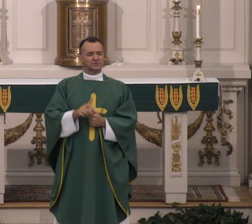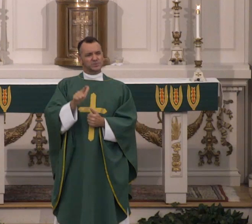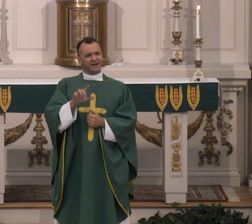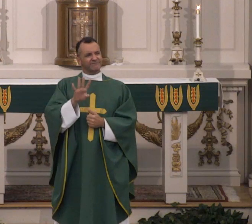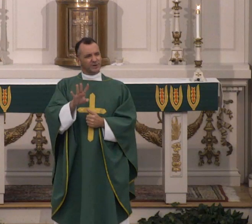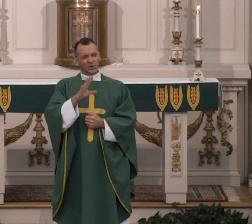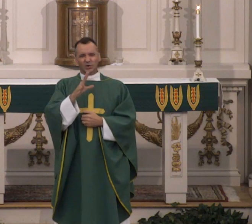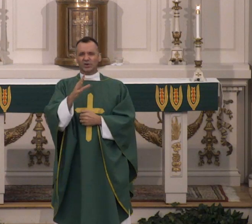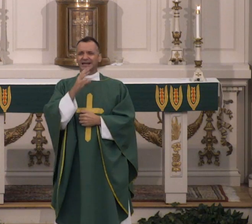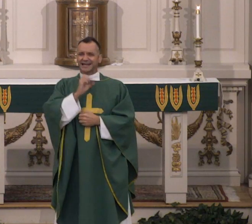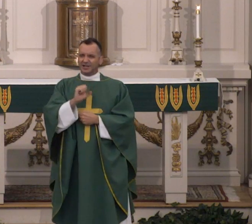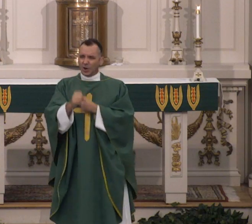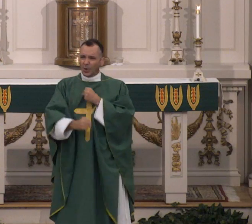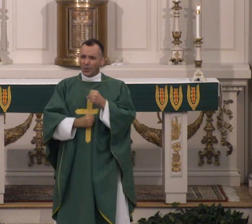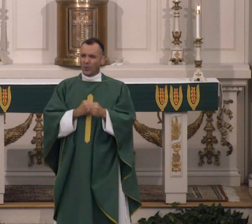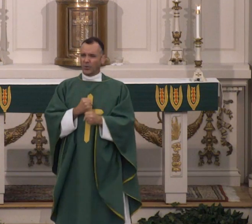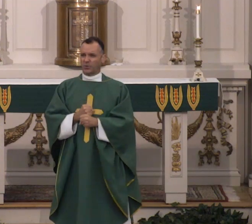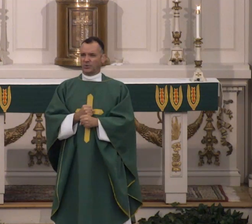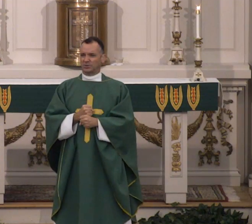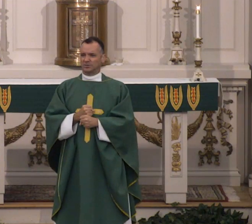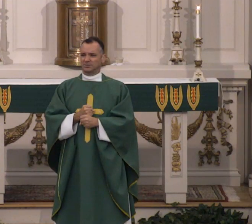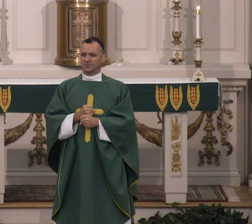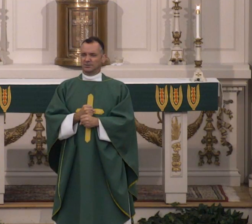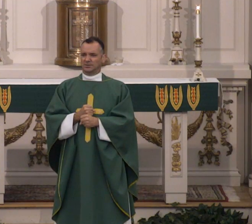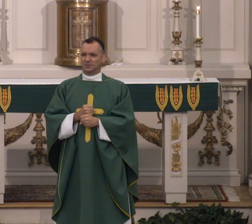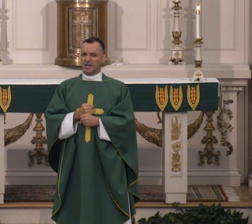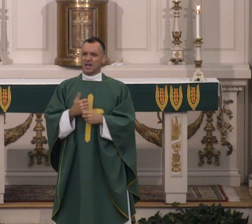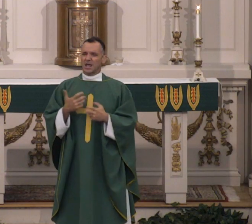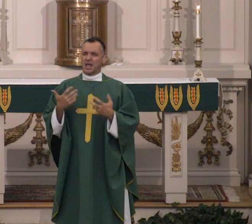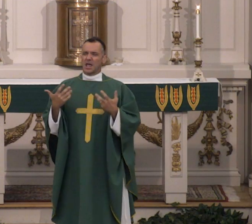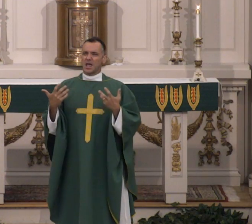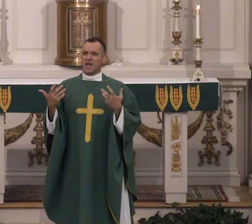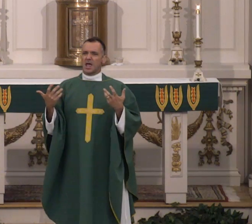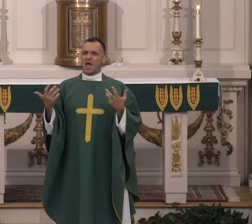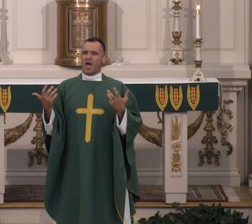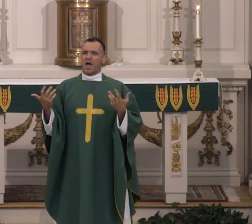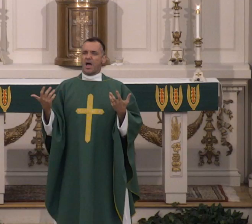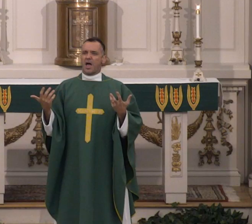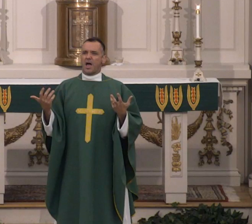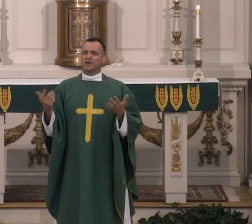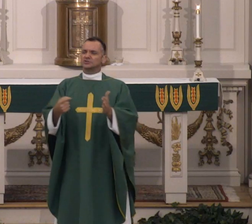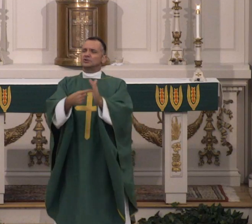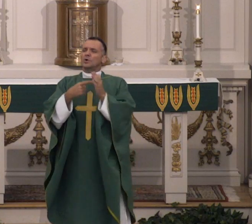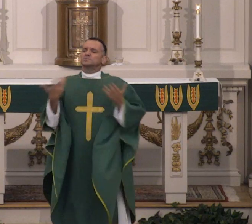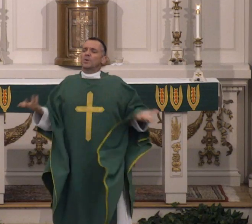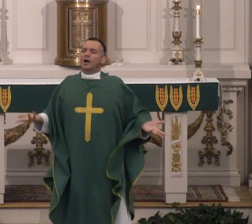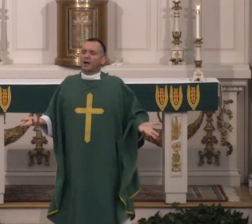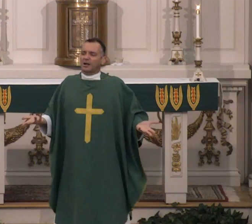Just a week or so ago, 24 years old, so young.